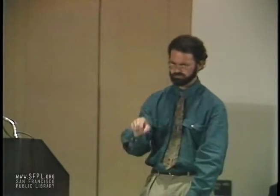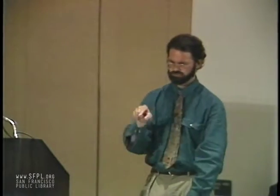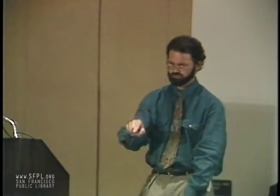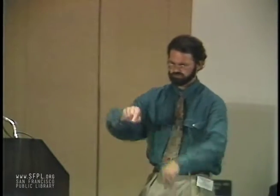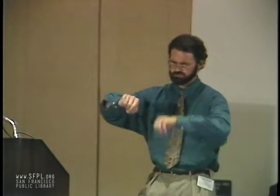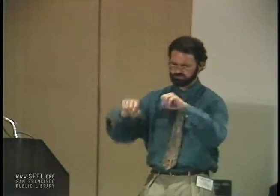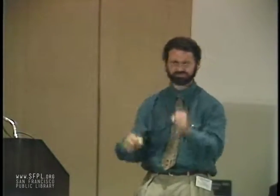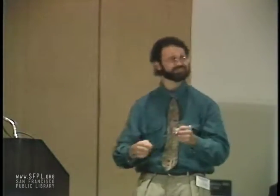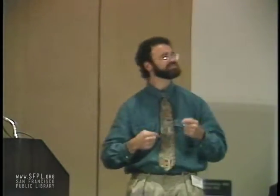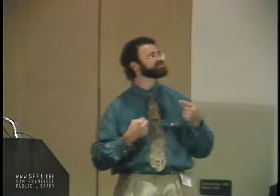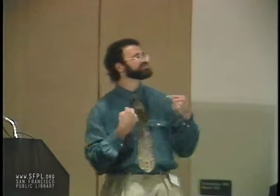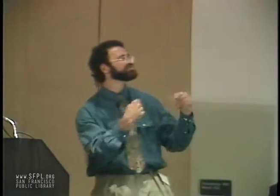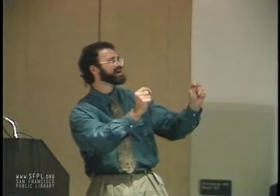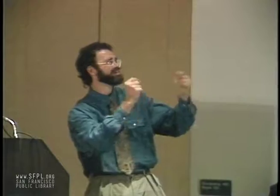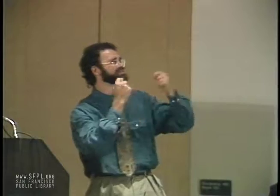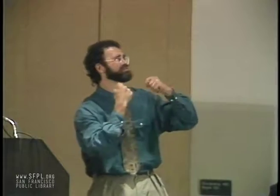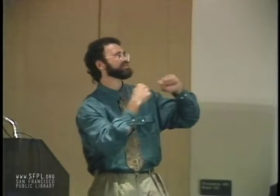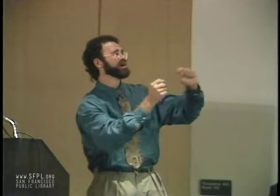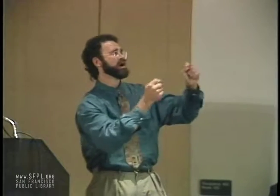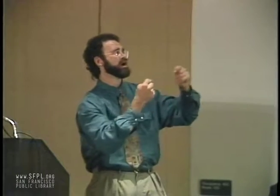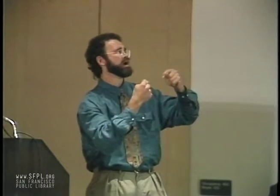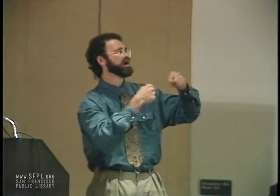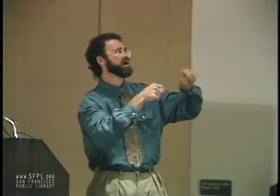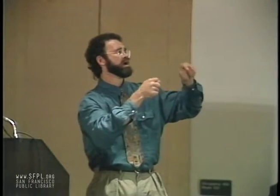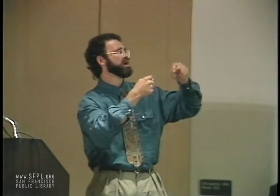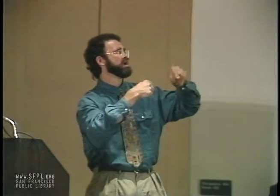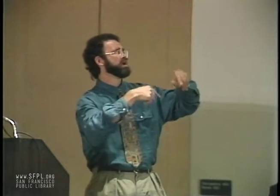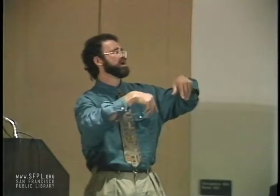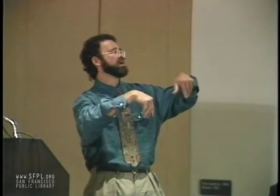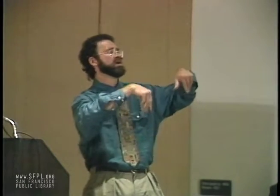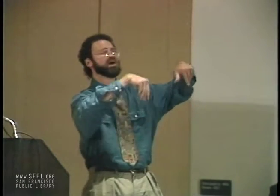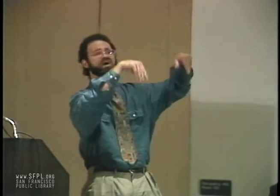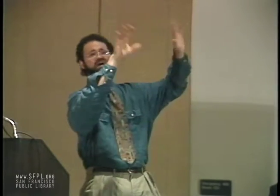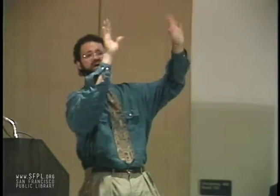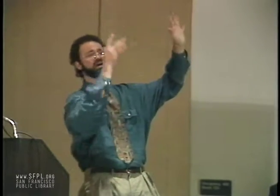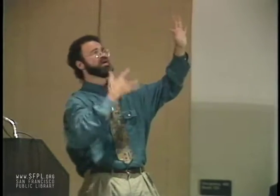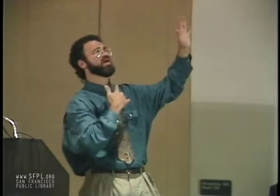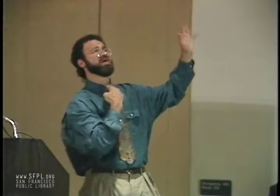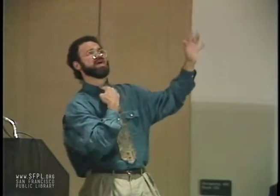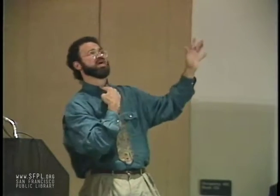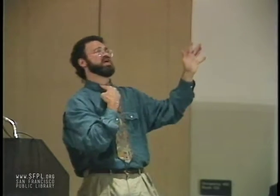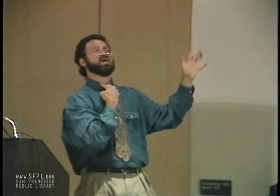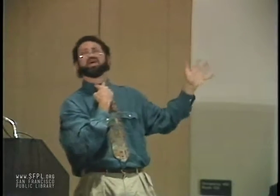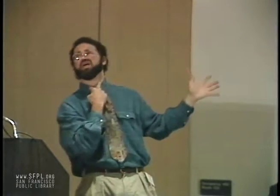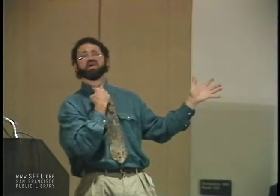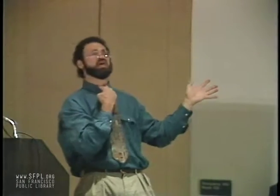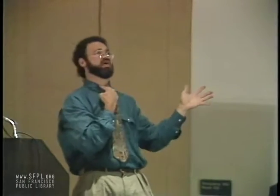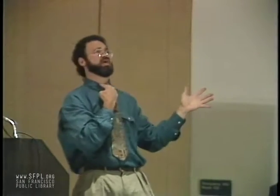of the educators. The person was always told, you must, you must, you must. And the person tried